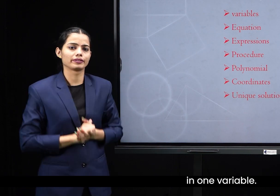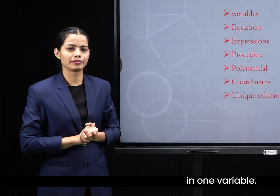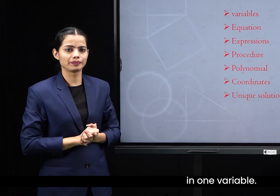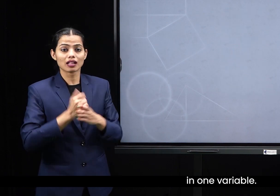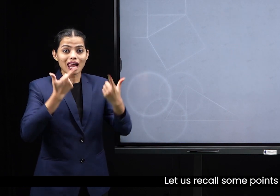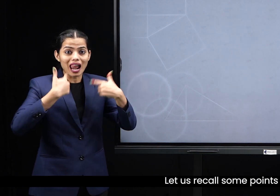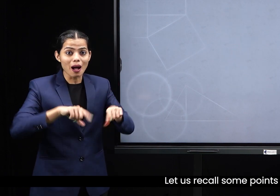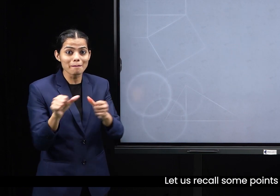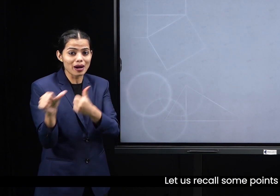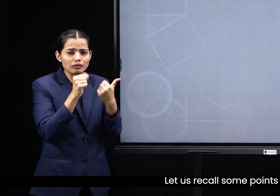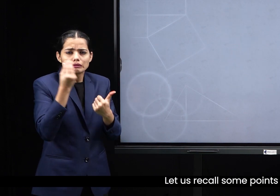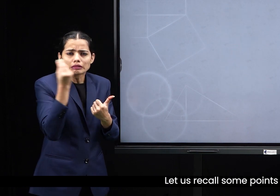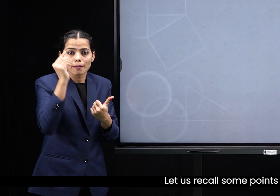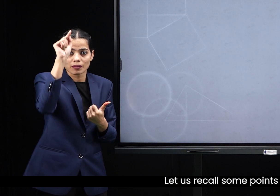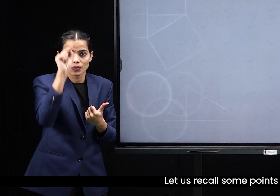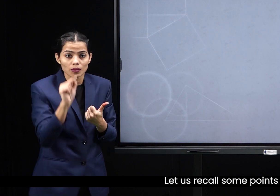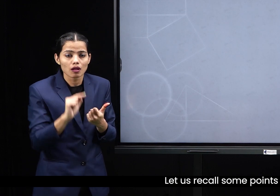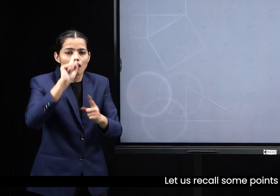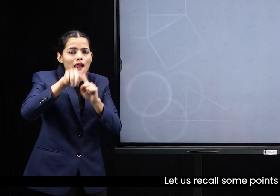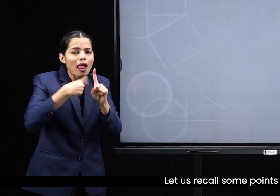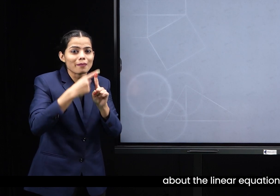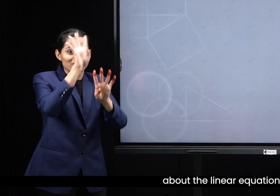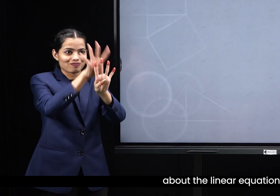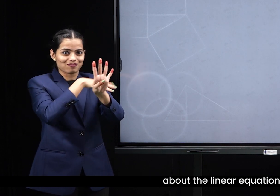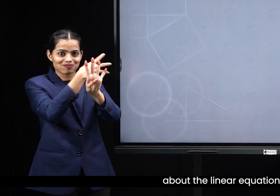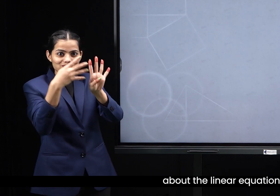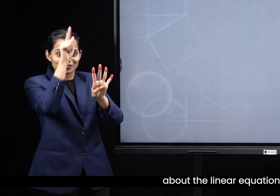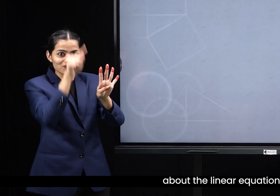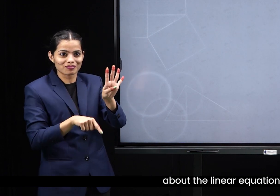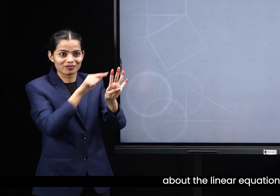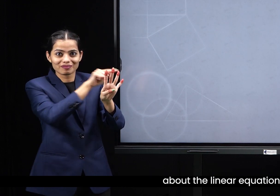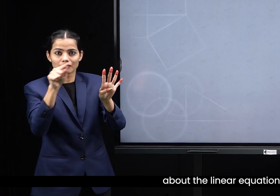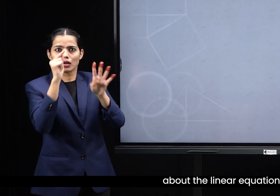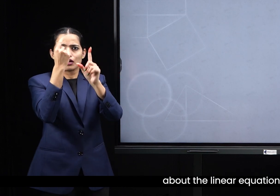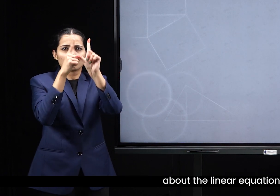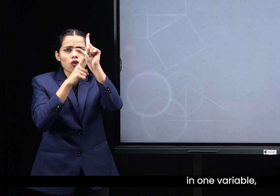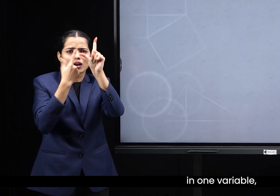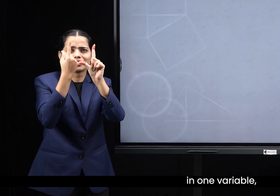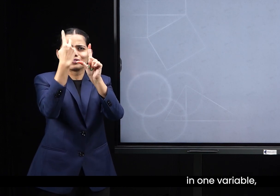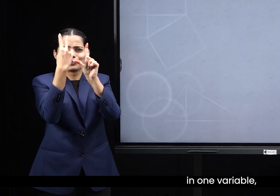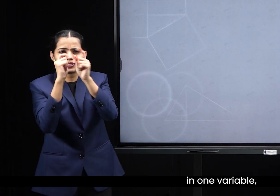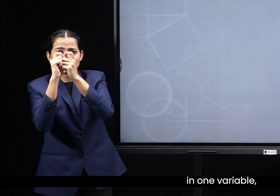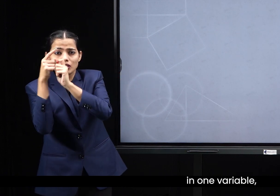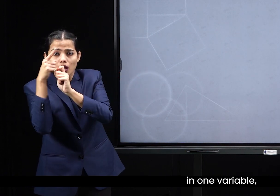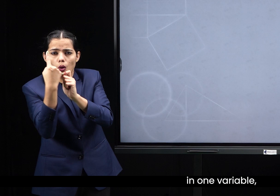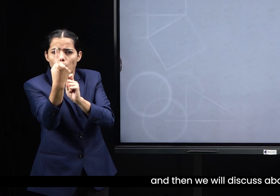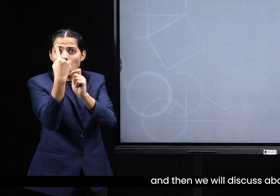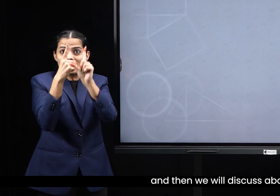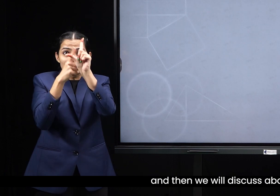Let us recall some points about the linear equation in one variable and then